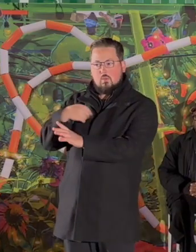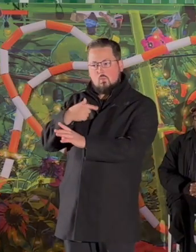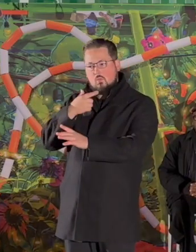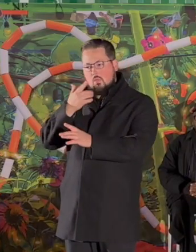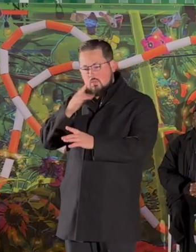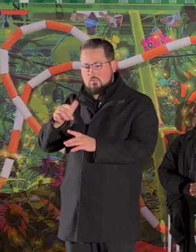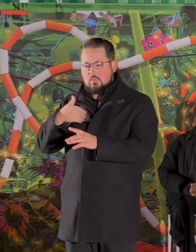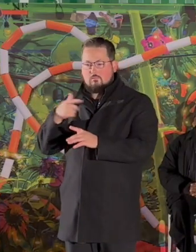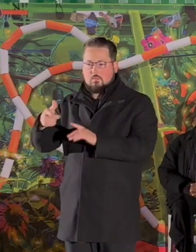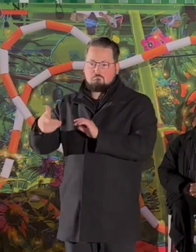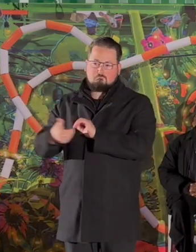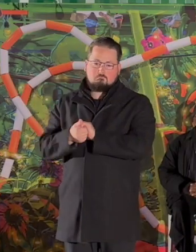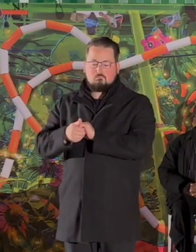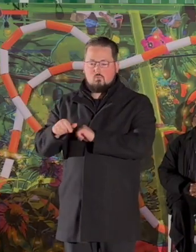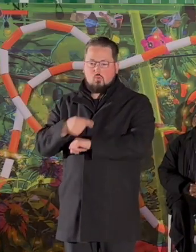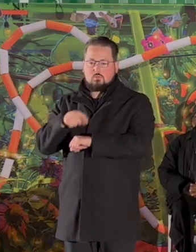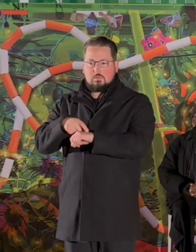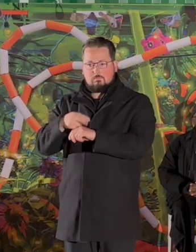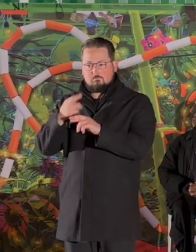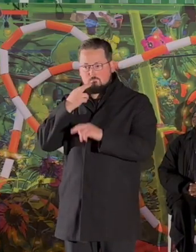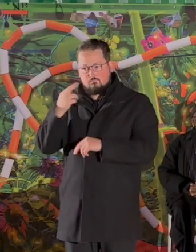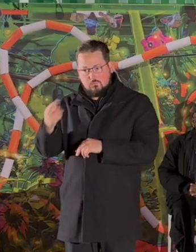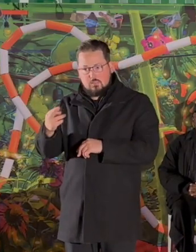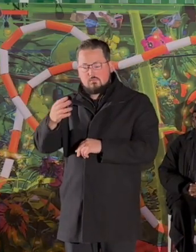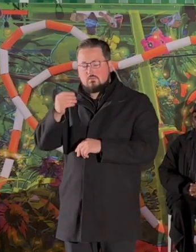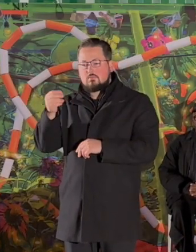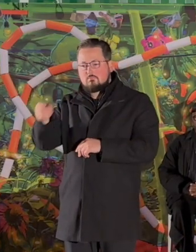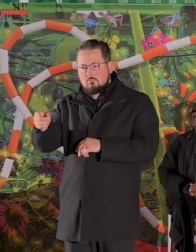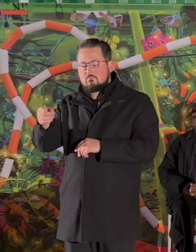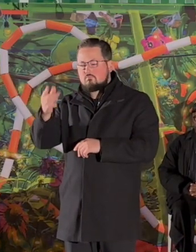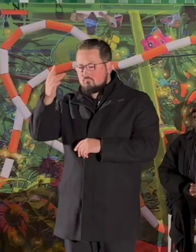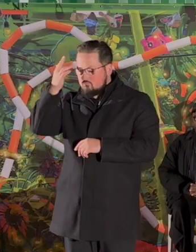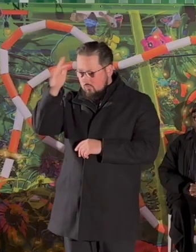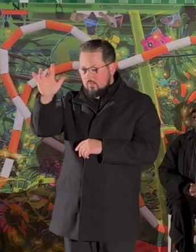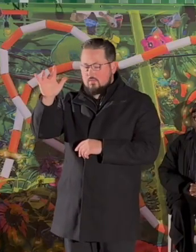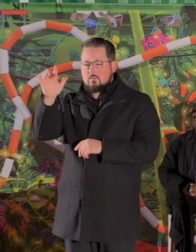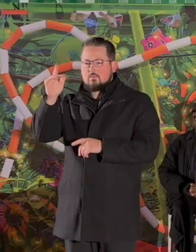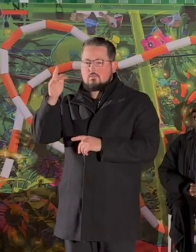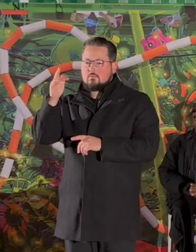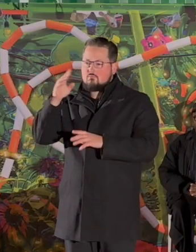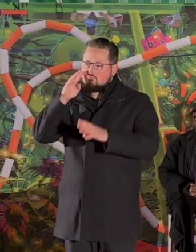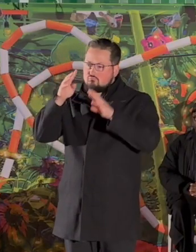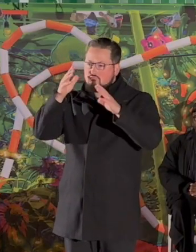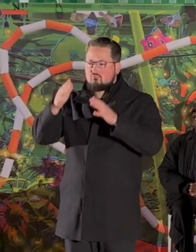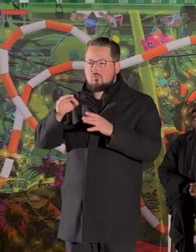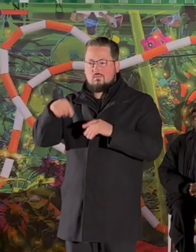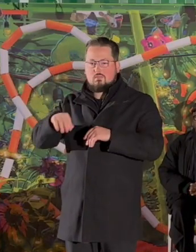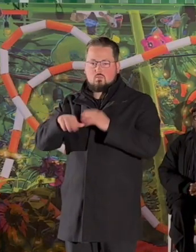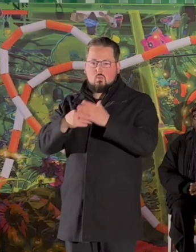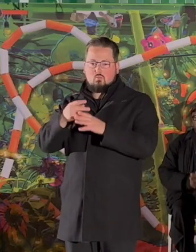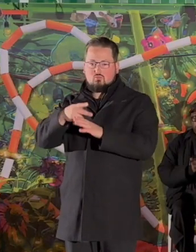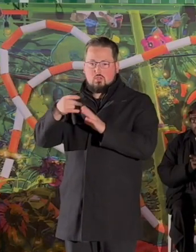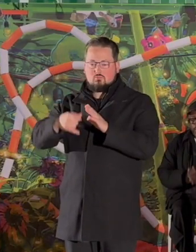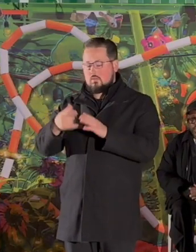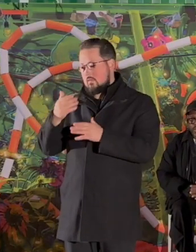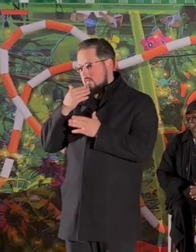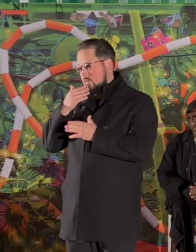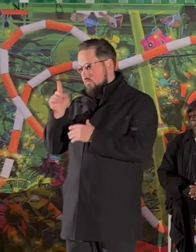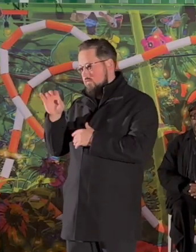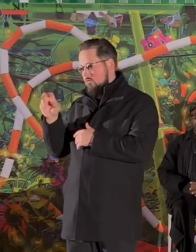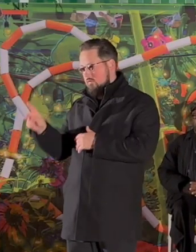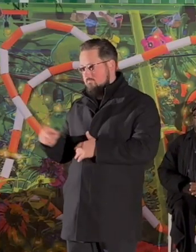have him as a longtime friend and also as the brilliant curator of this entire project. Thank you so much,